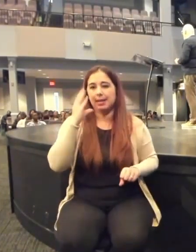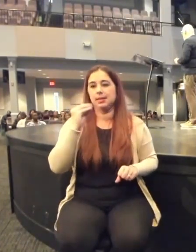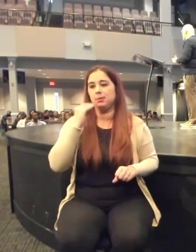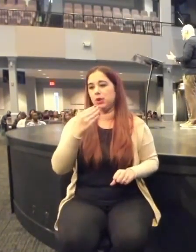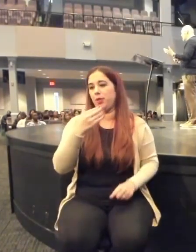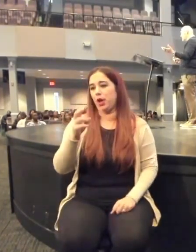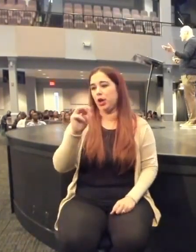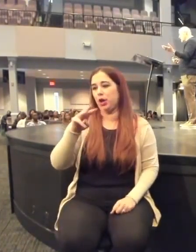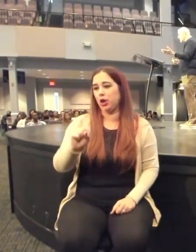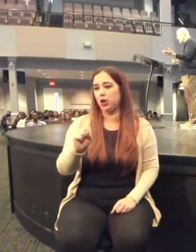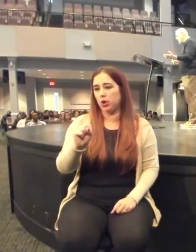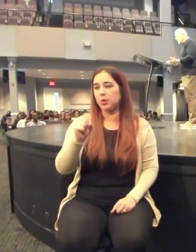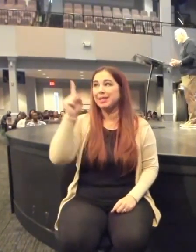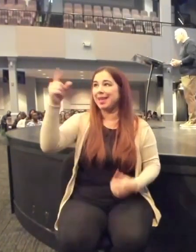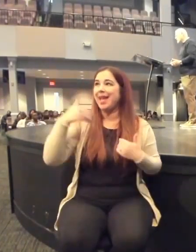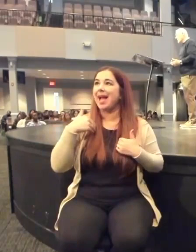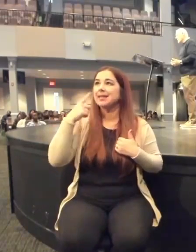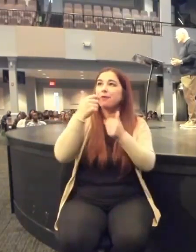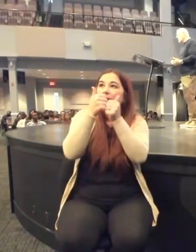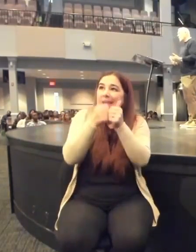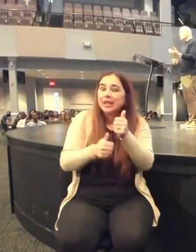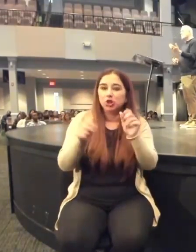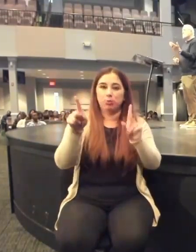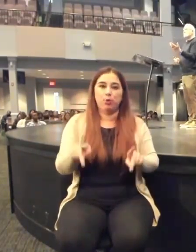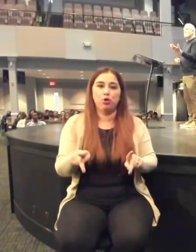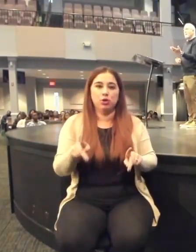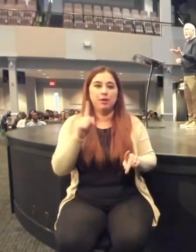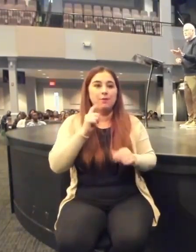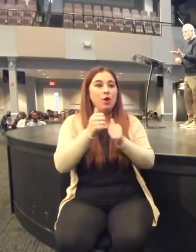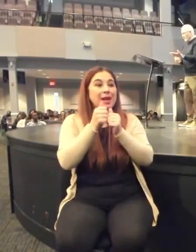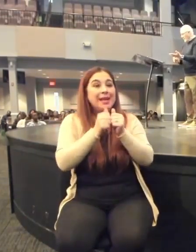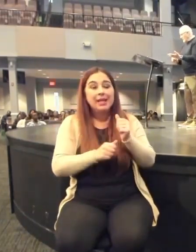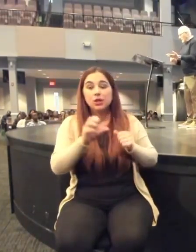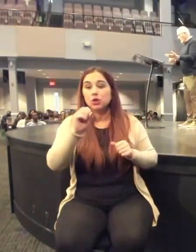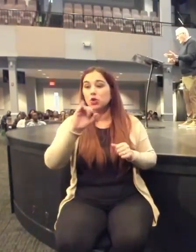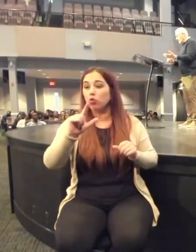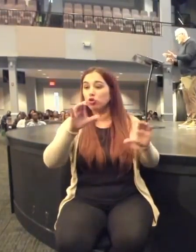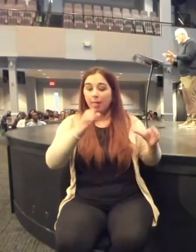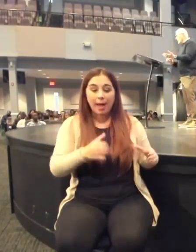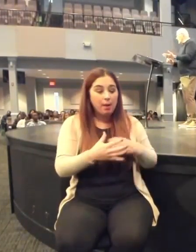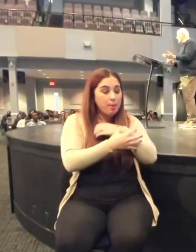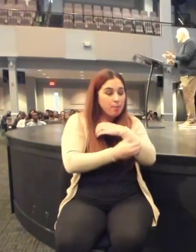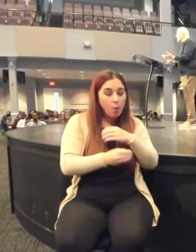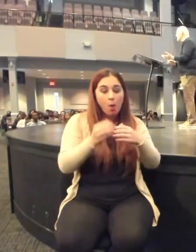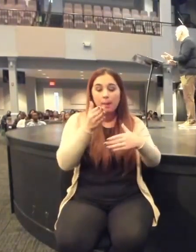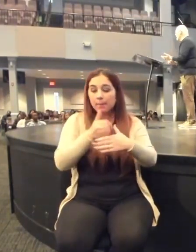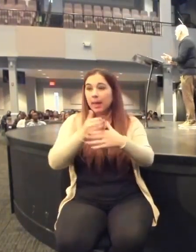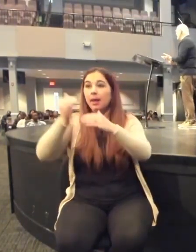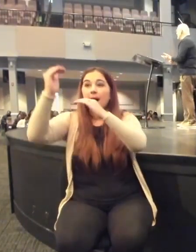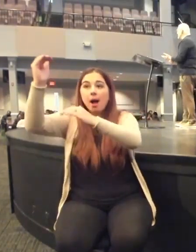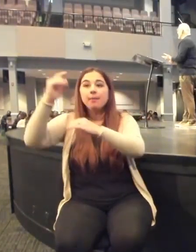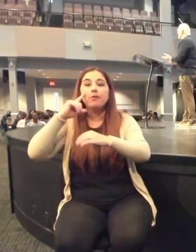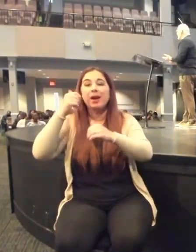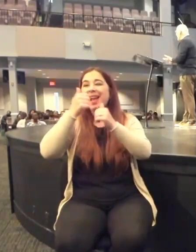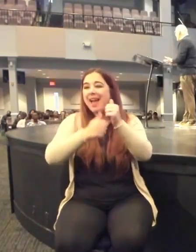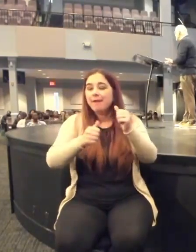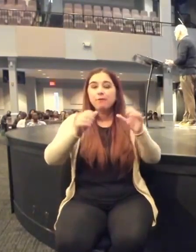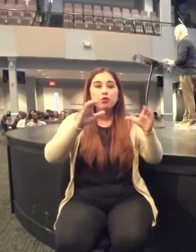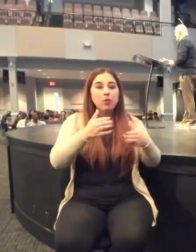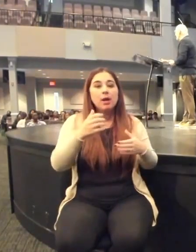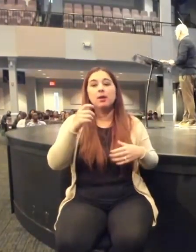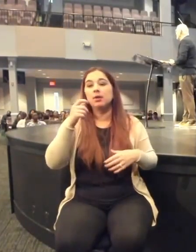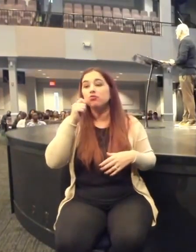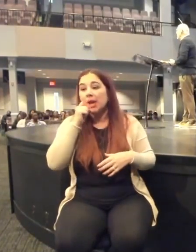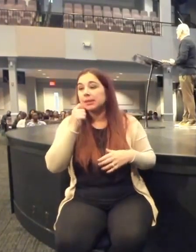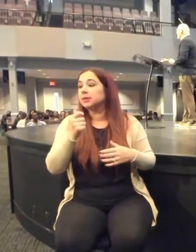that God has for each and every one of us. It's for every social class. It's for every socioeconomic group. It's for every race.